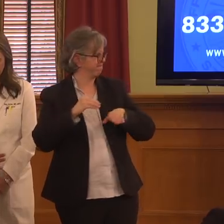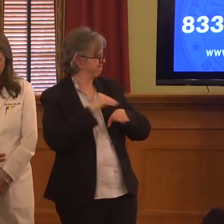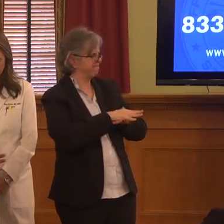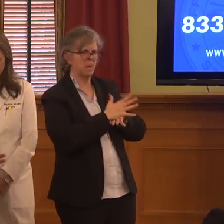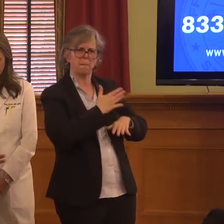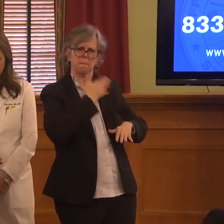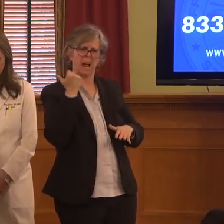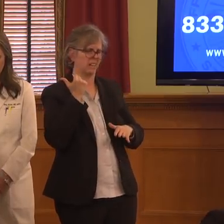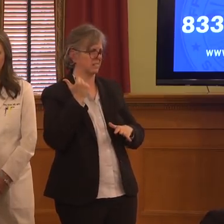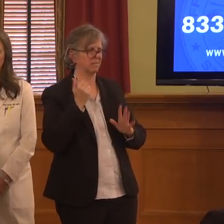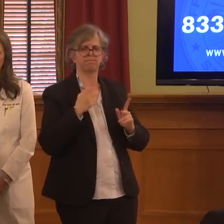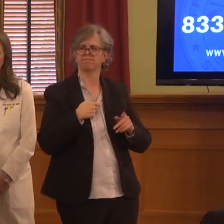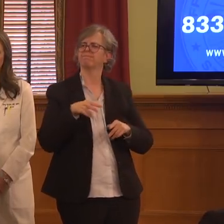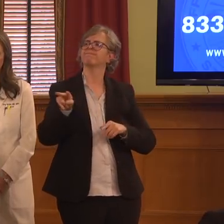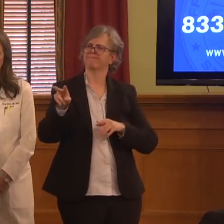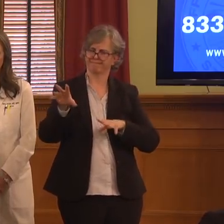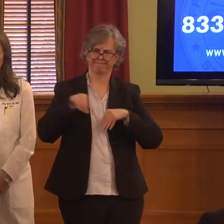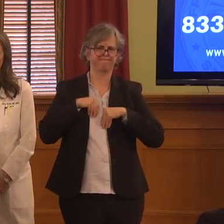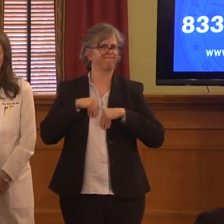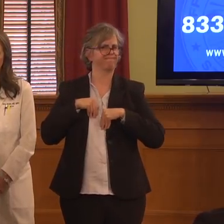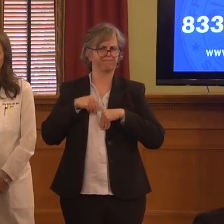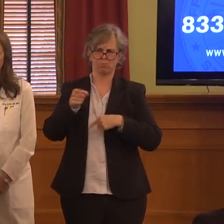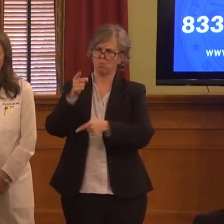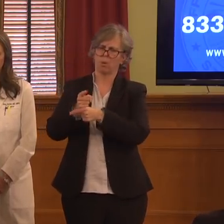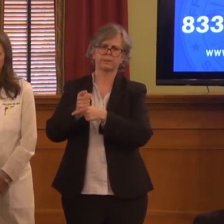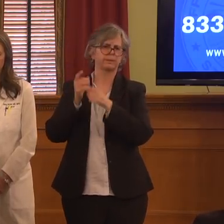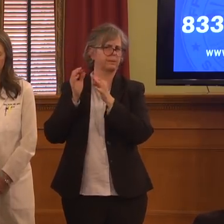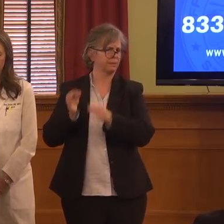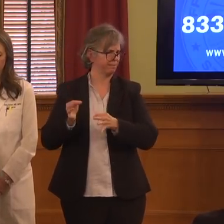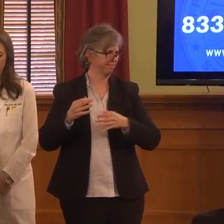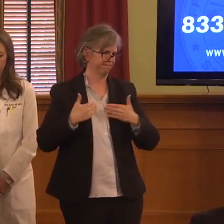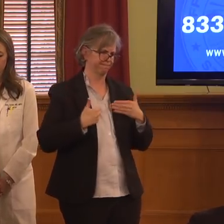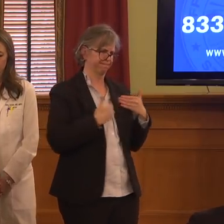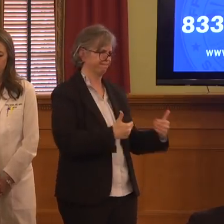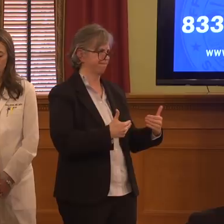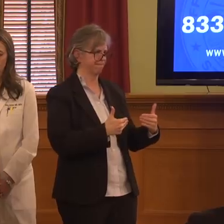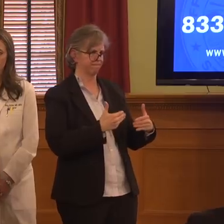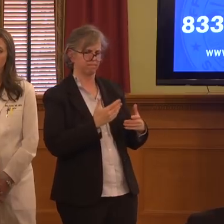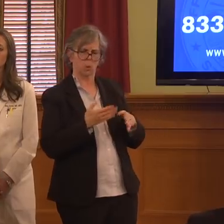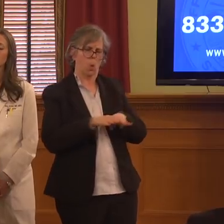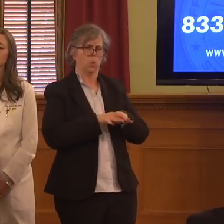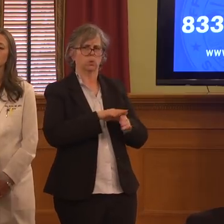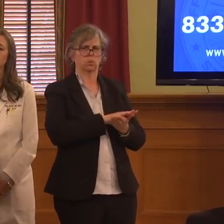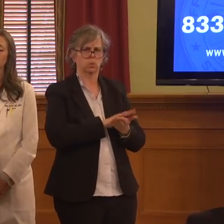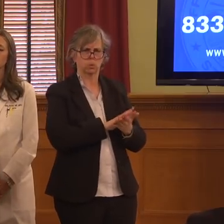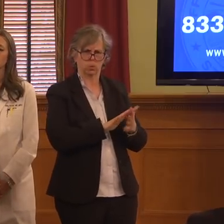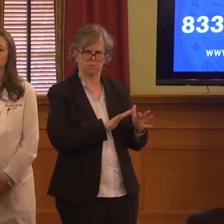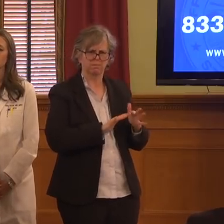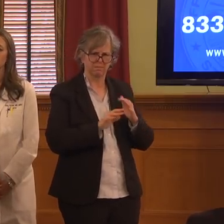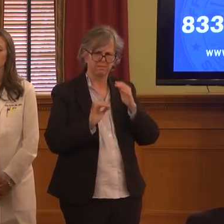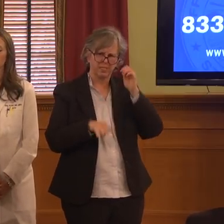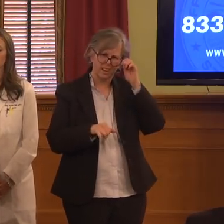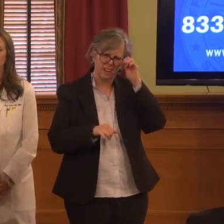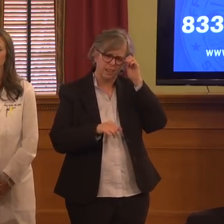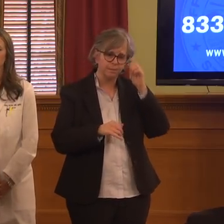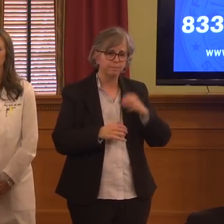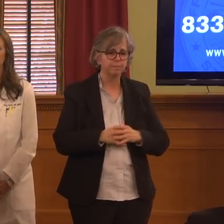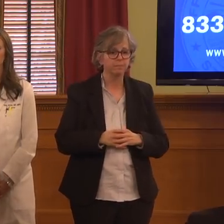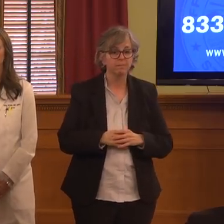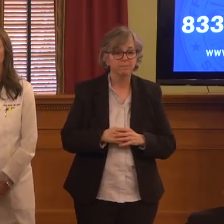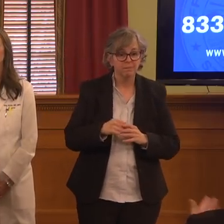We have been working, as I know schools have, to make sure that some of the services,